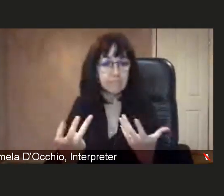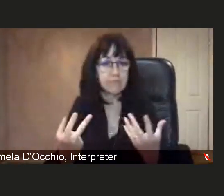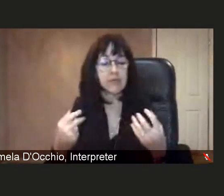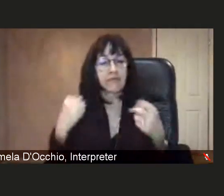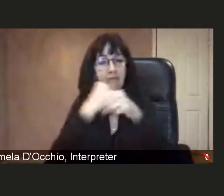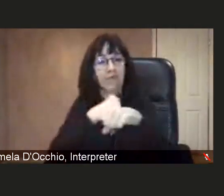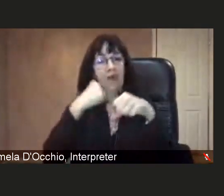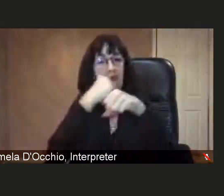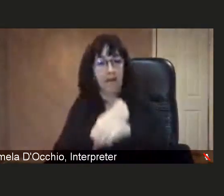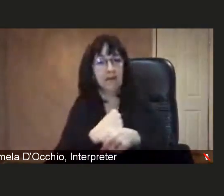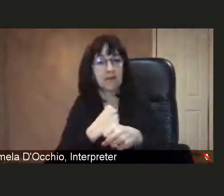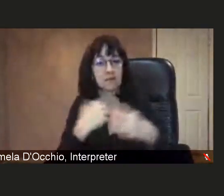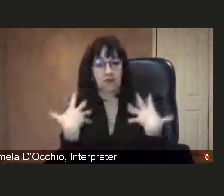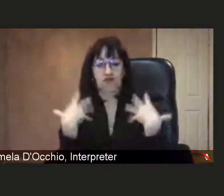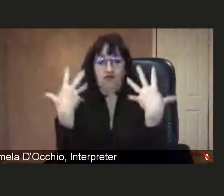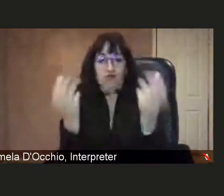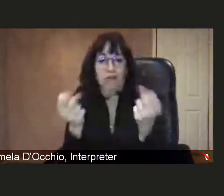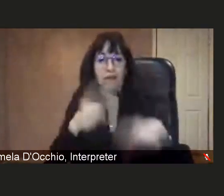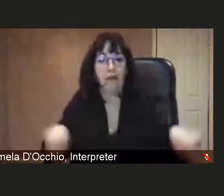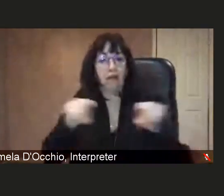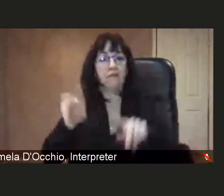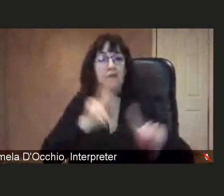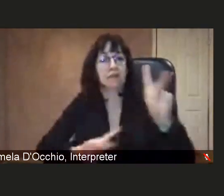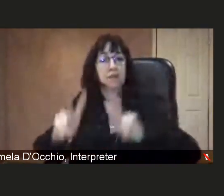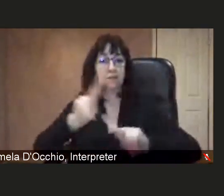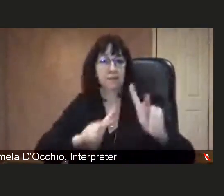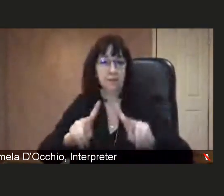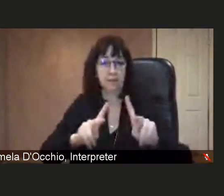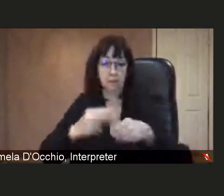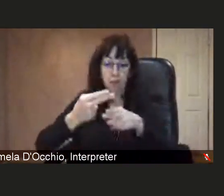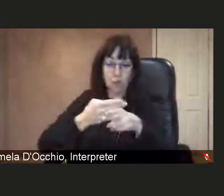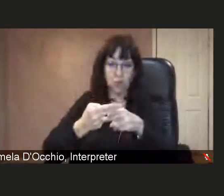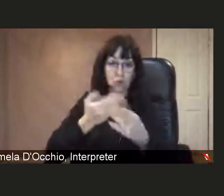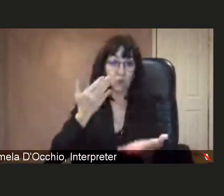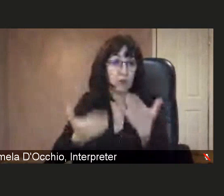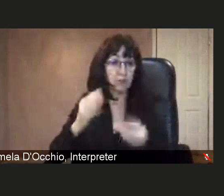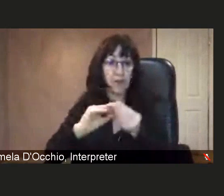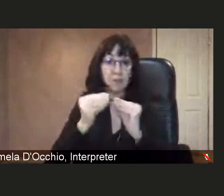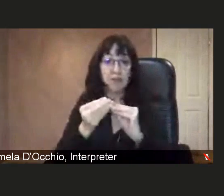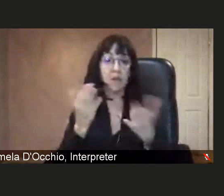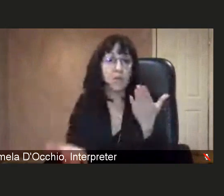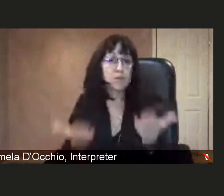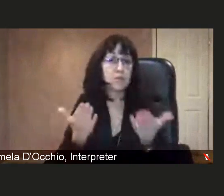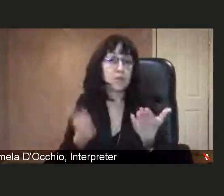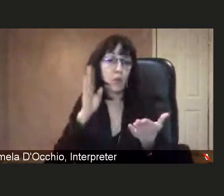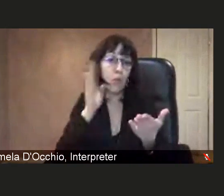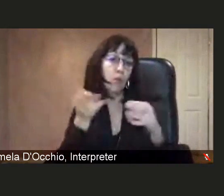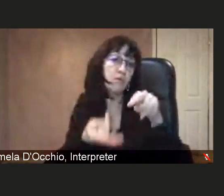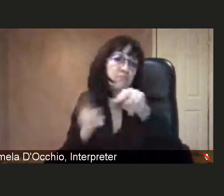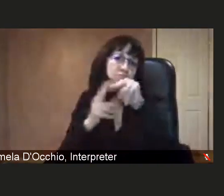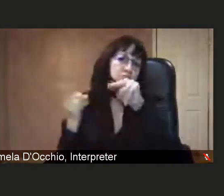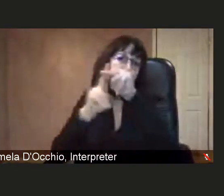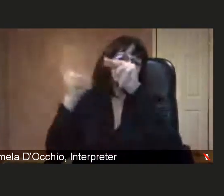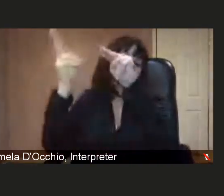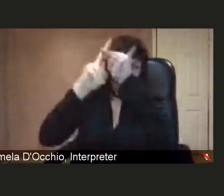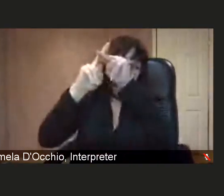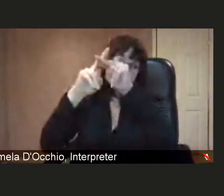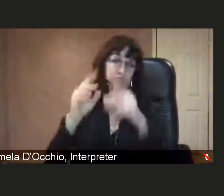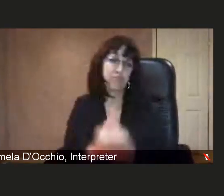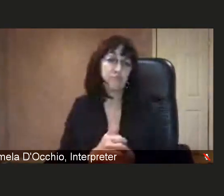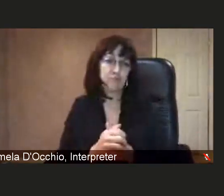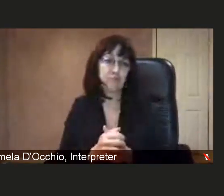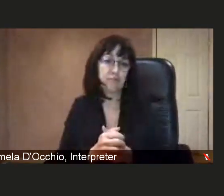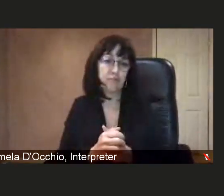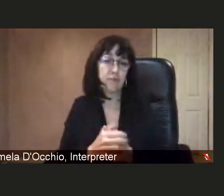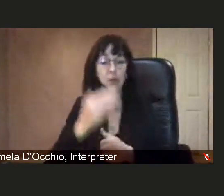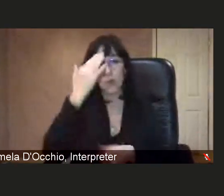in the weeks to come. I'm also committed to our community and know that many of our caregivers may have spouses